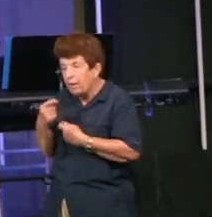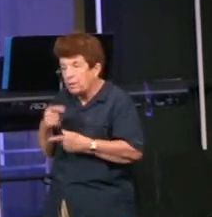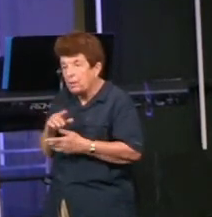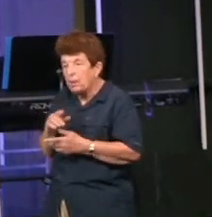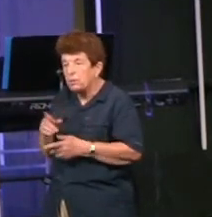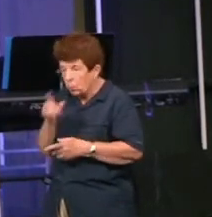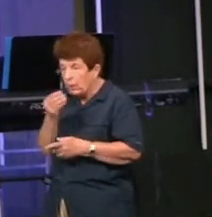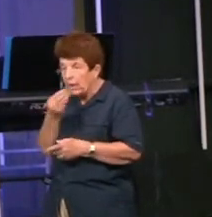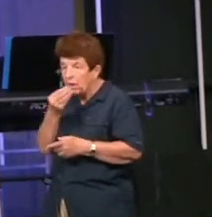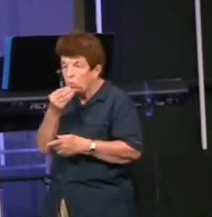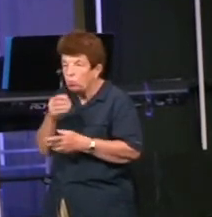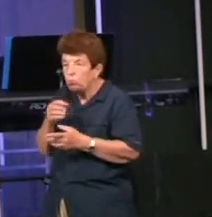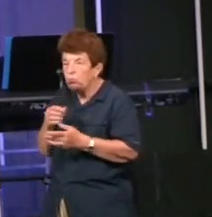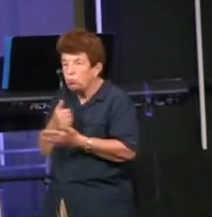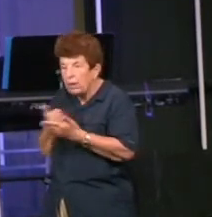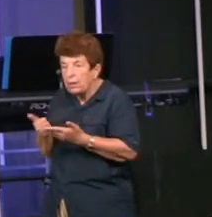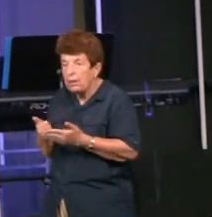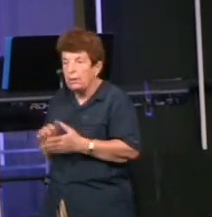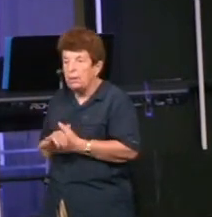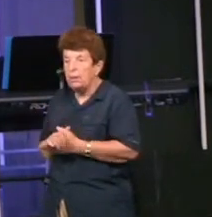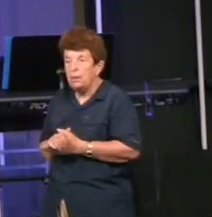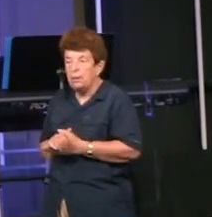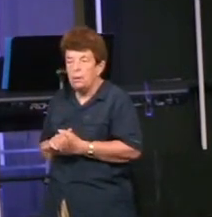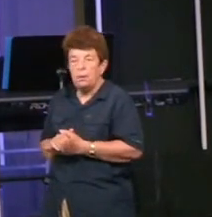Do we eat regularly?